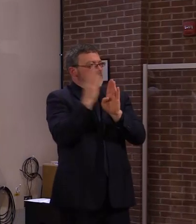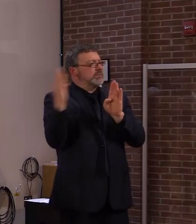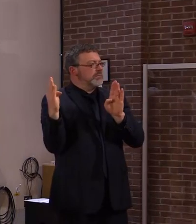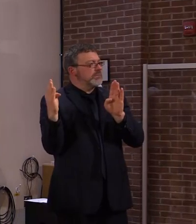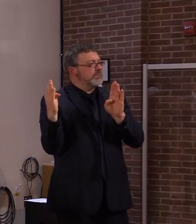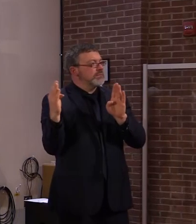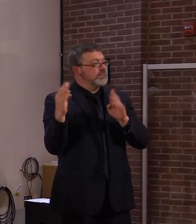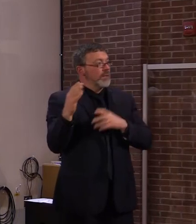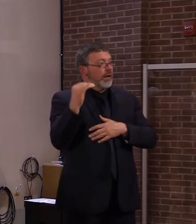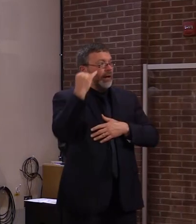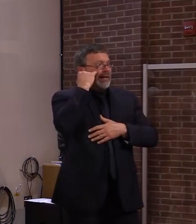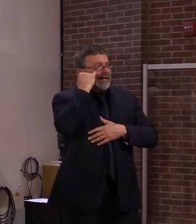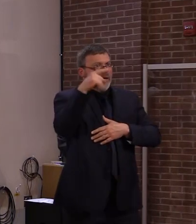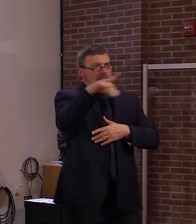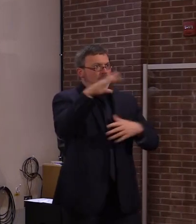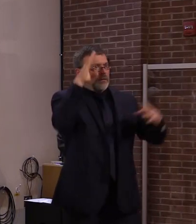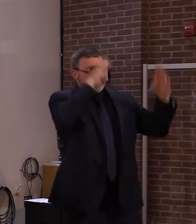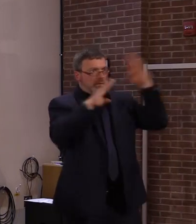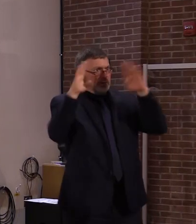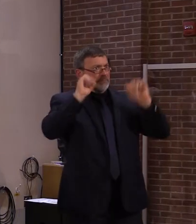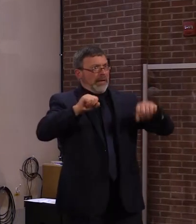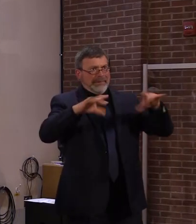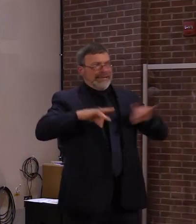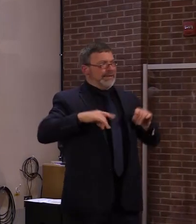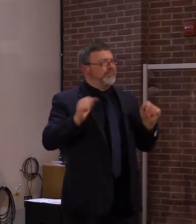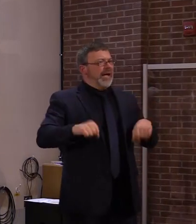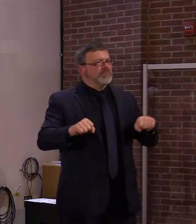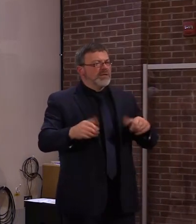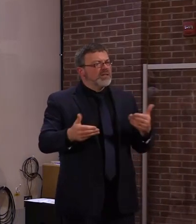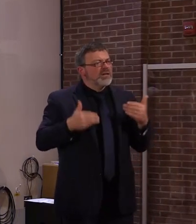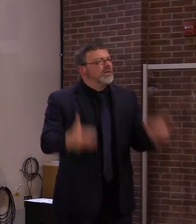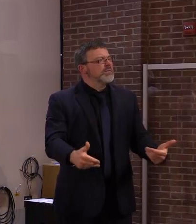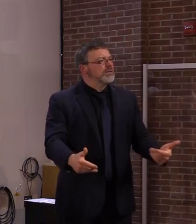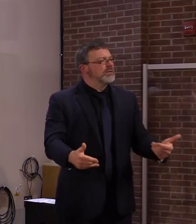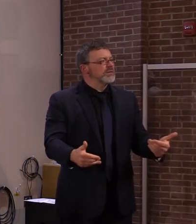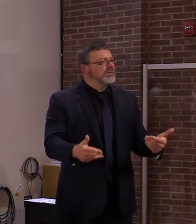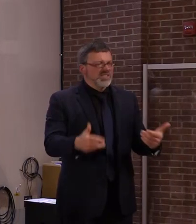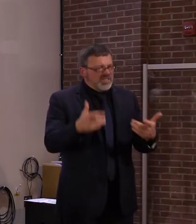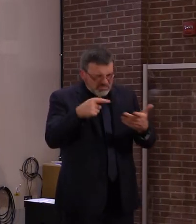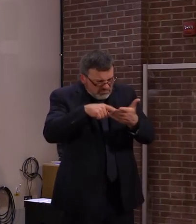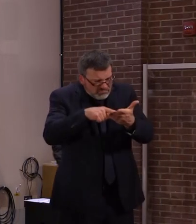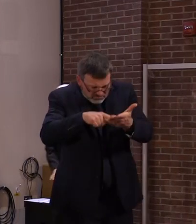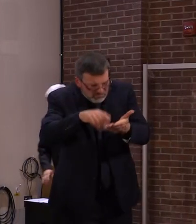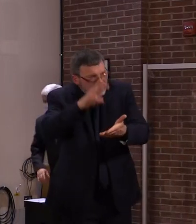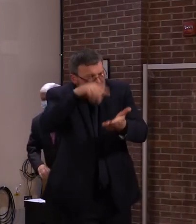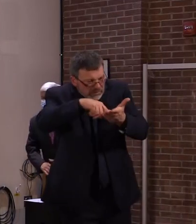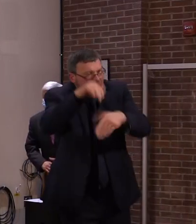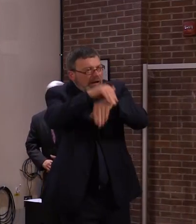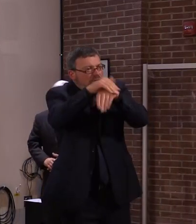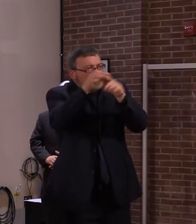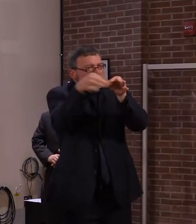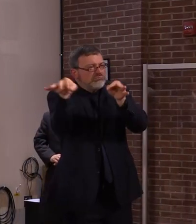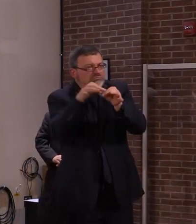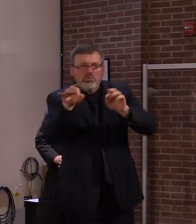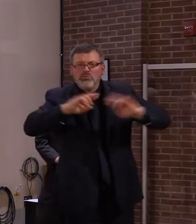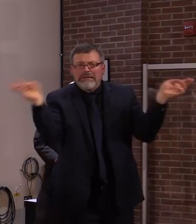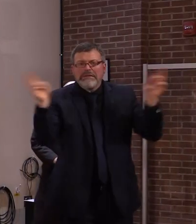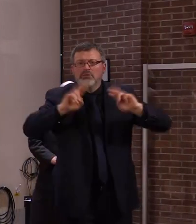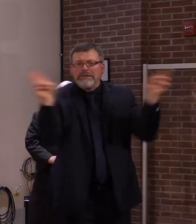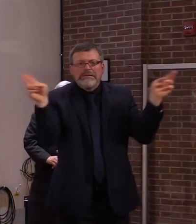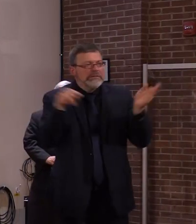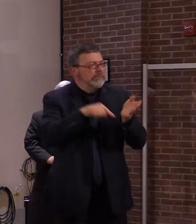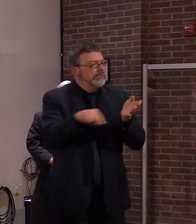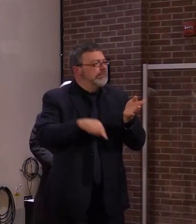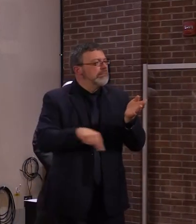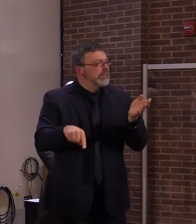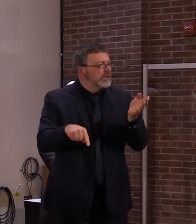COVID-19. We do the detail, all the ways the CDC defines the risk, but that essentially tells